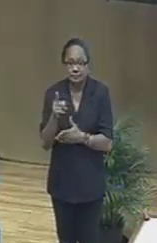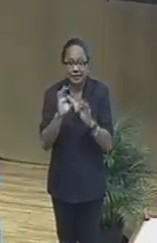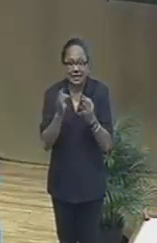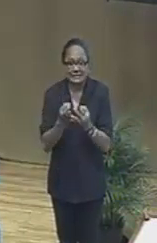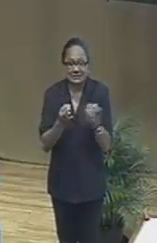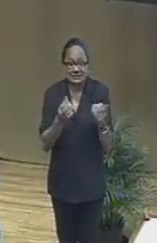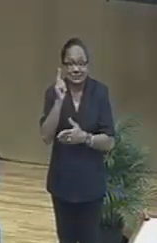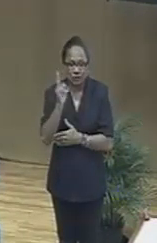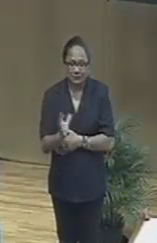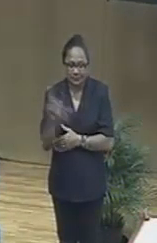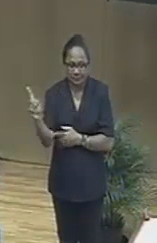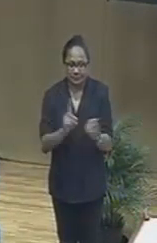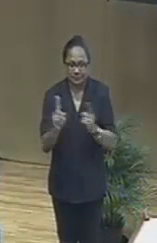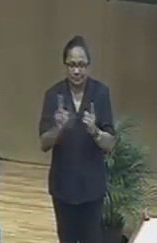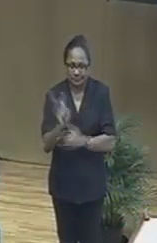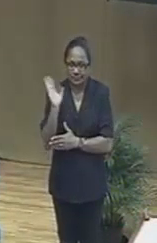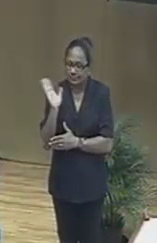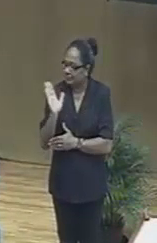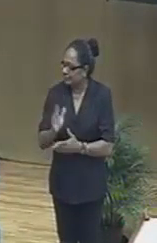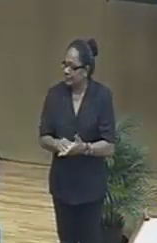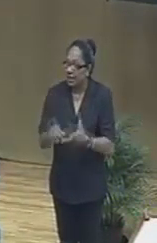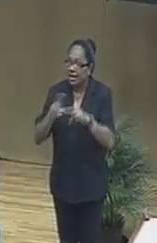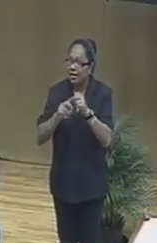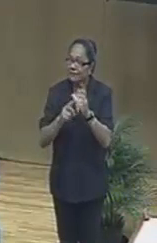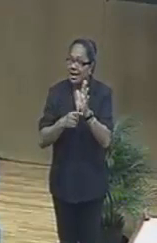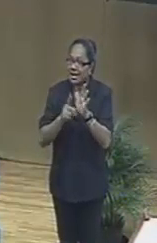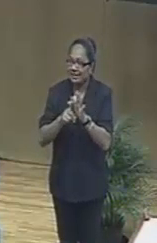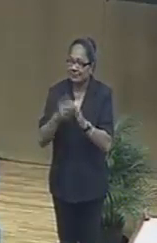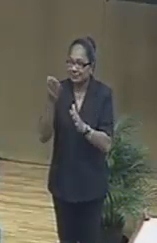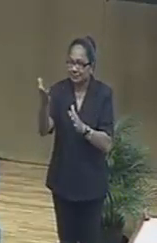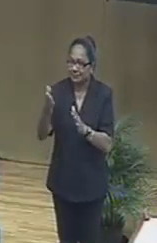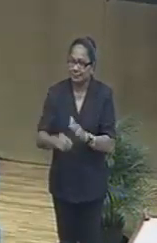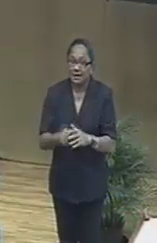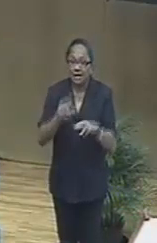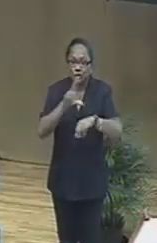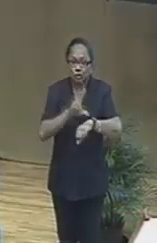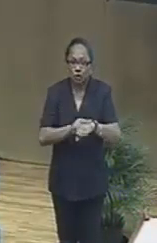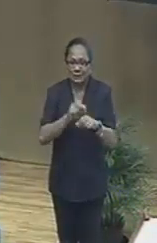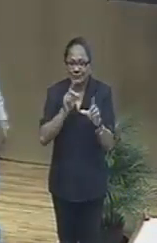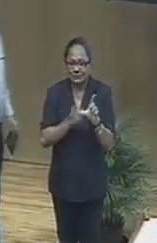Awards, and the first speaker is Dr. Yoko Kanasawa from the Fale. So, Dr. Yoko.